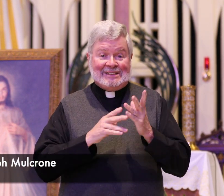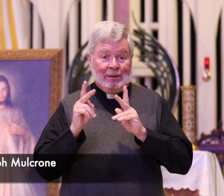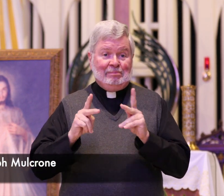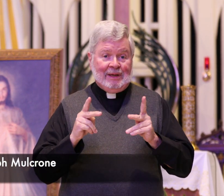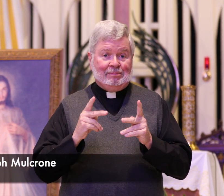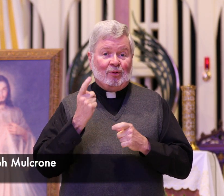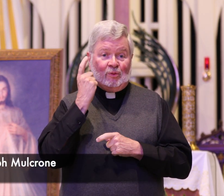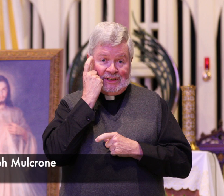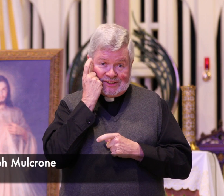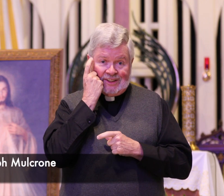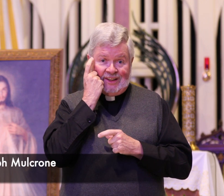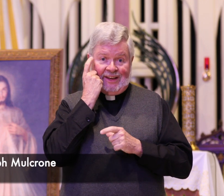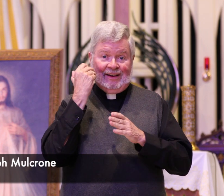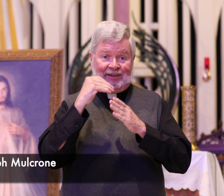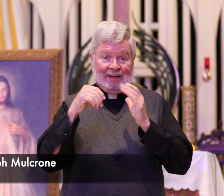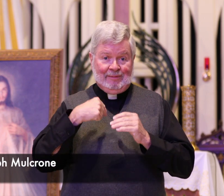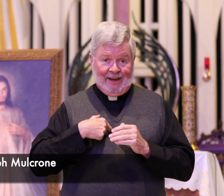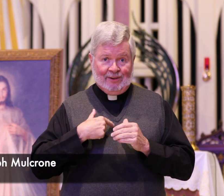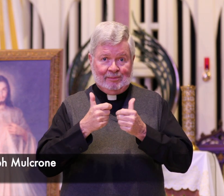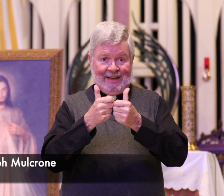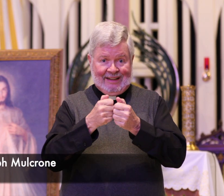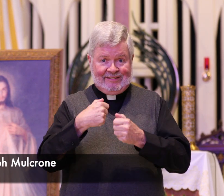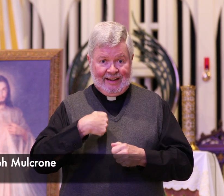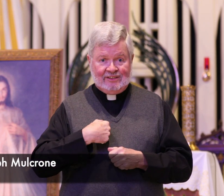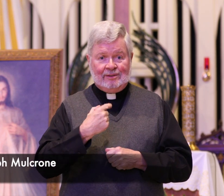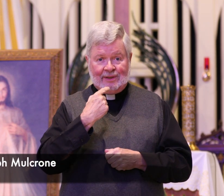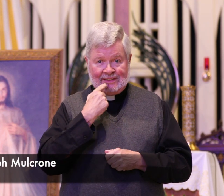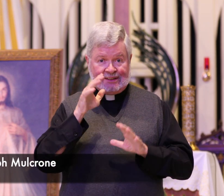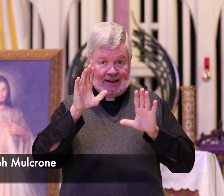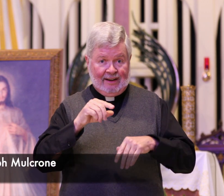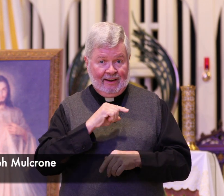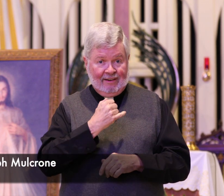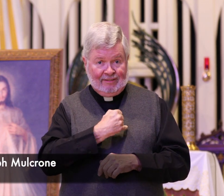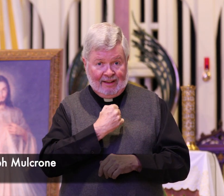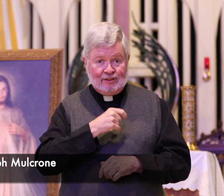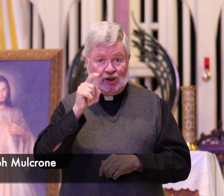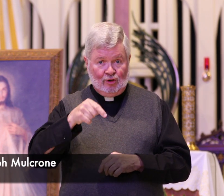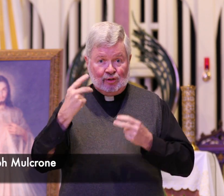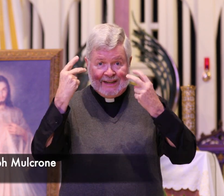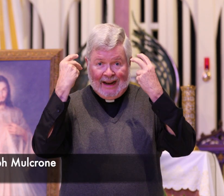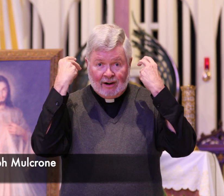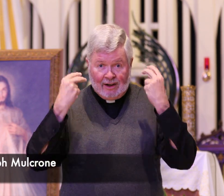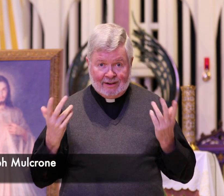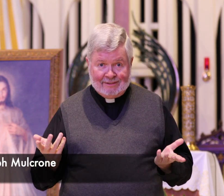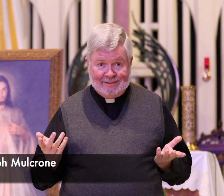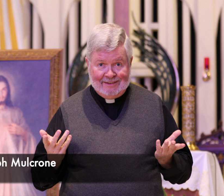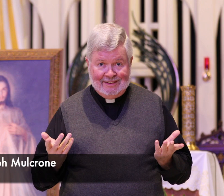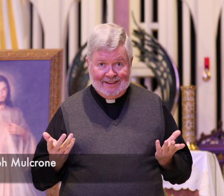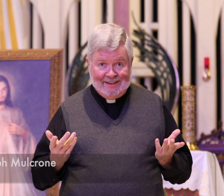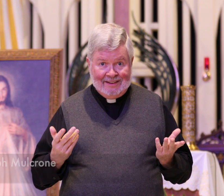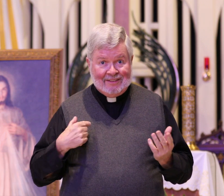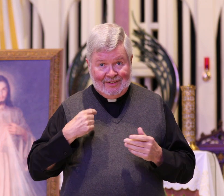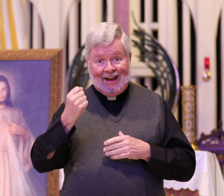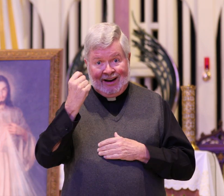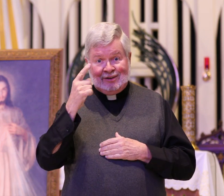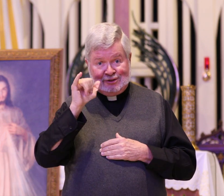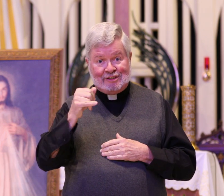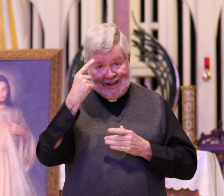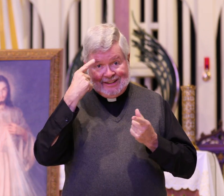Some people recently have emailed me and texted me and said, Father Joe, you need a haircut. Well, I understand and